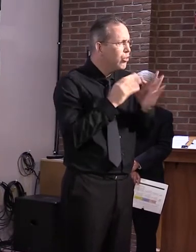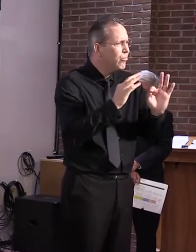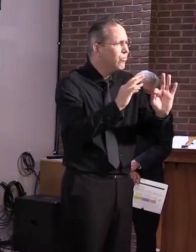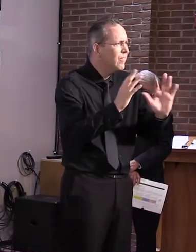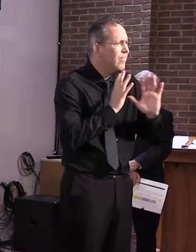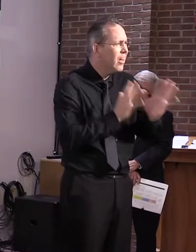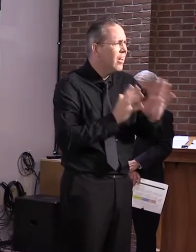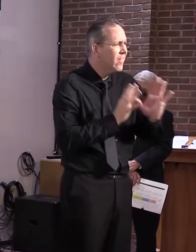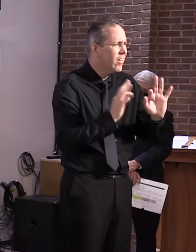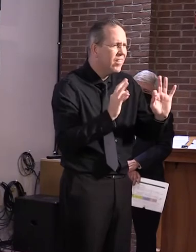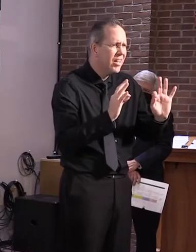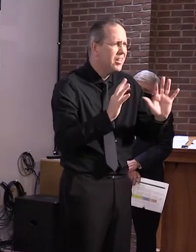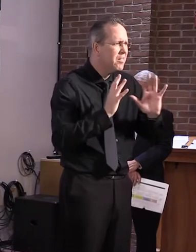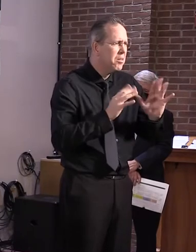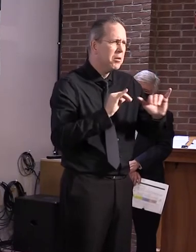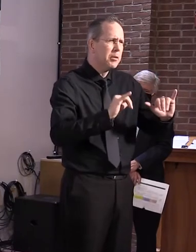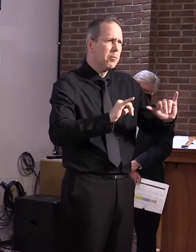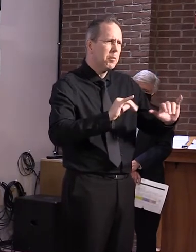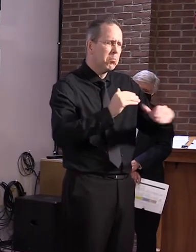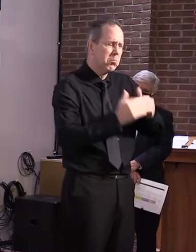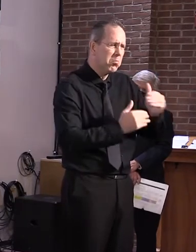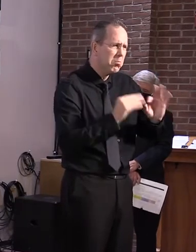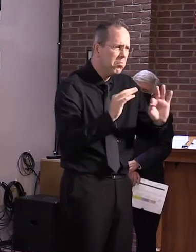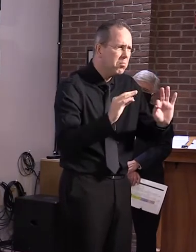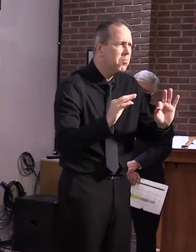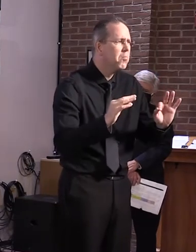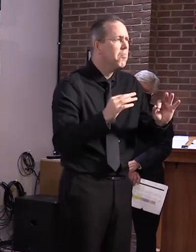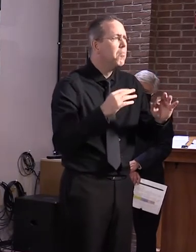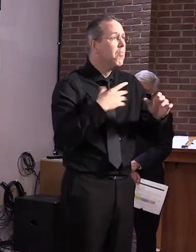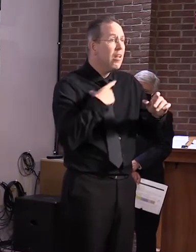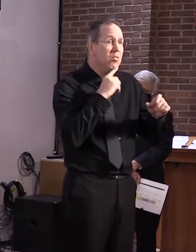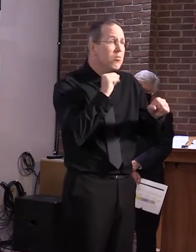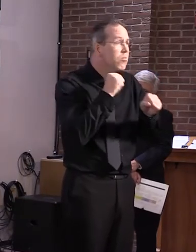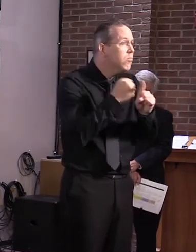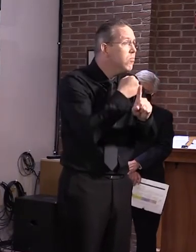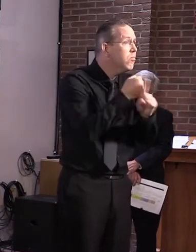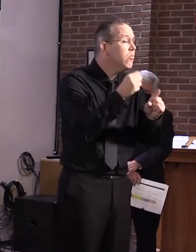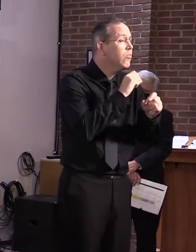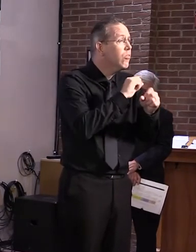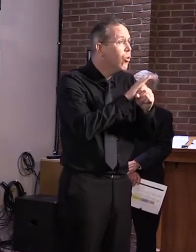the numbers change or shift in the other direction. Okay, thanks. That should do it